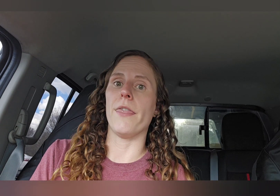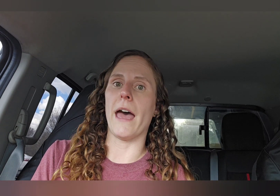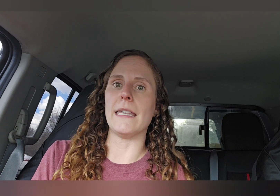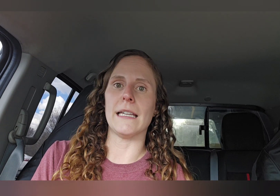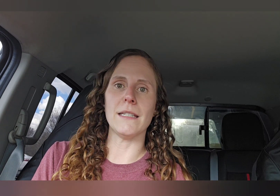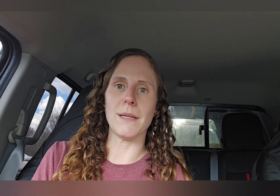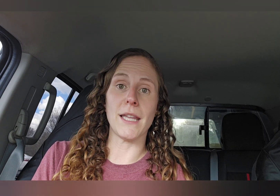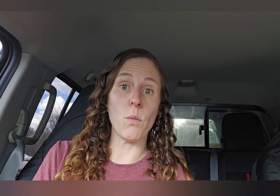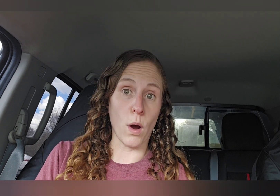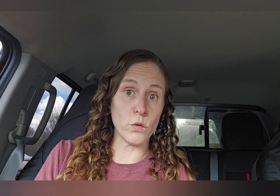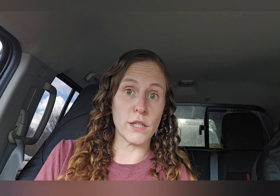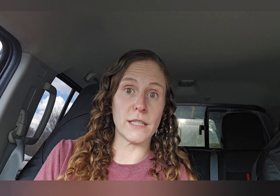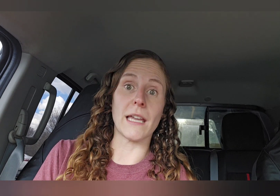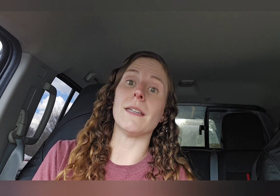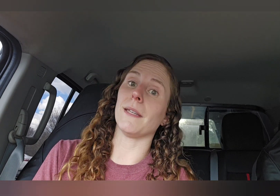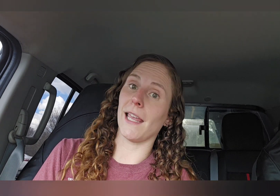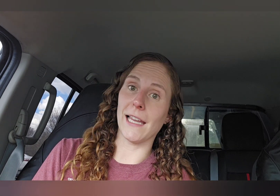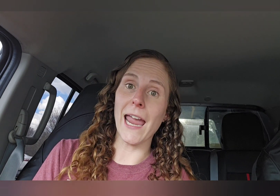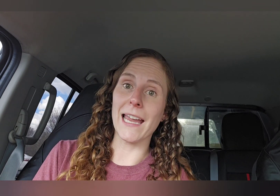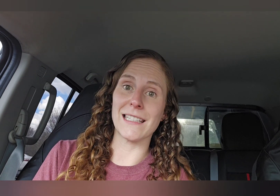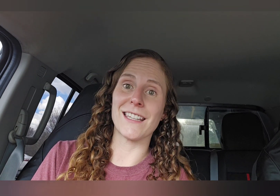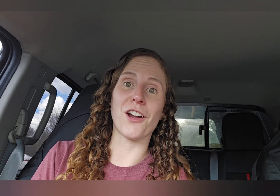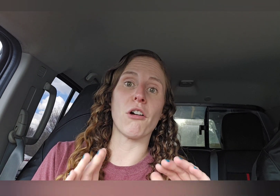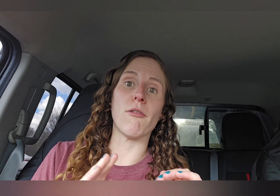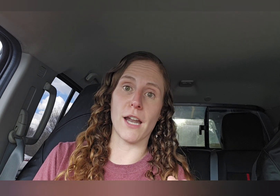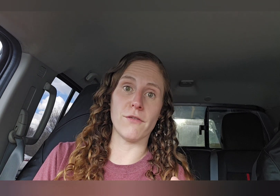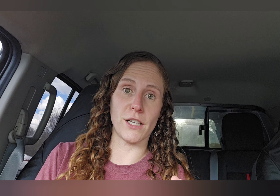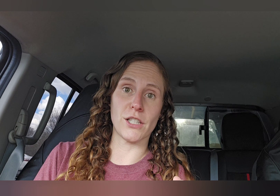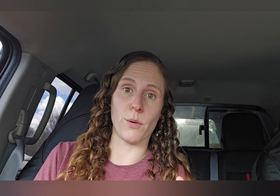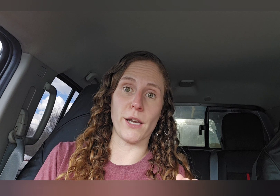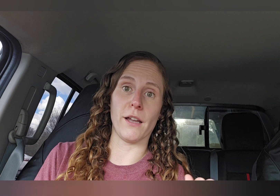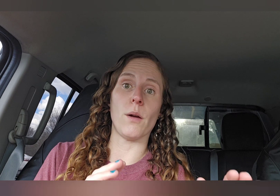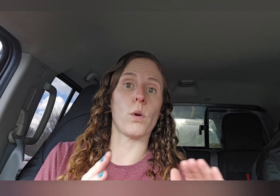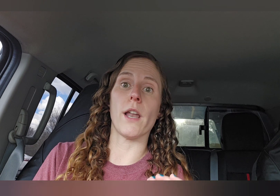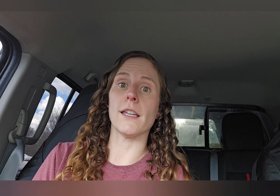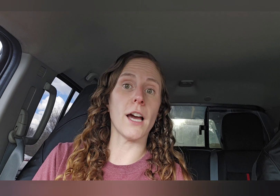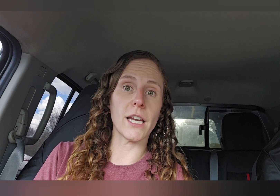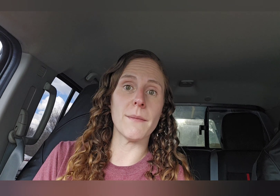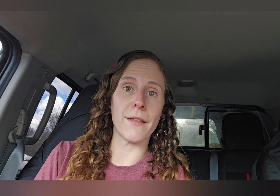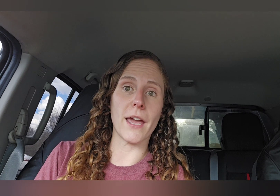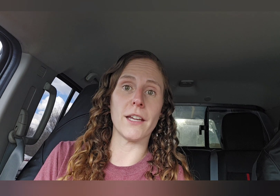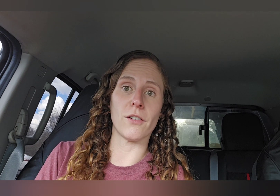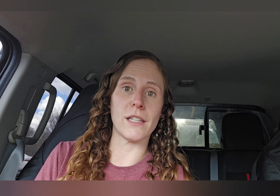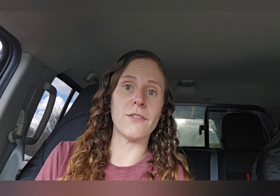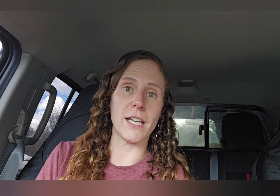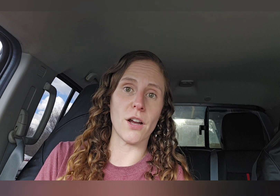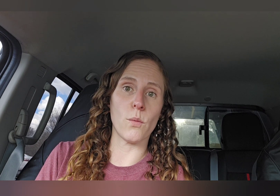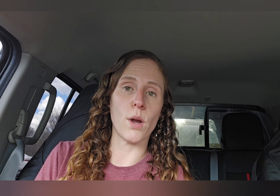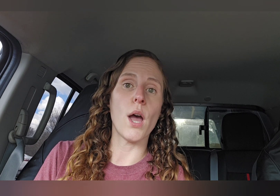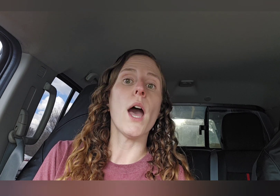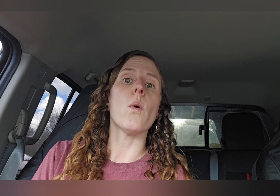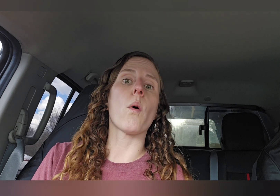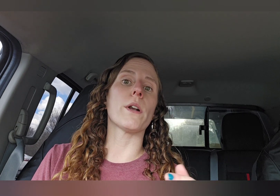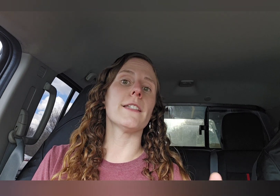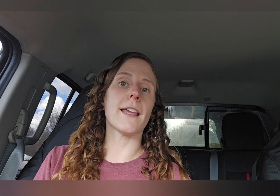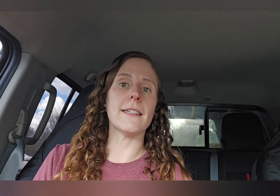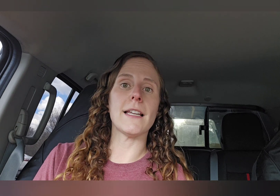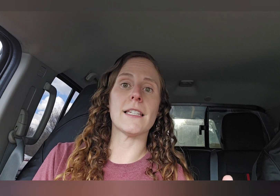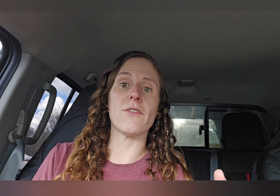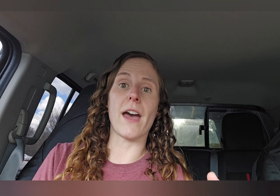That doesn't mean they won't, doesn't mean they can't. There are a lot of things going on, and we're not talking about that here in this video. What we're discussing is the fact